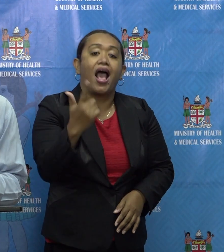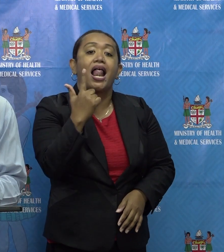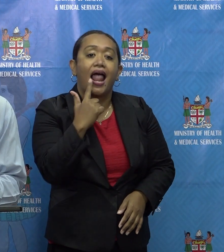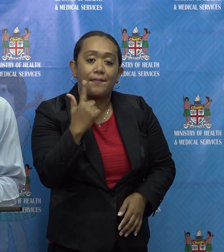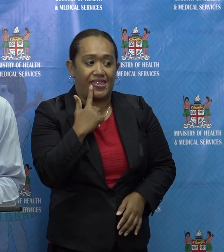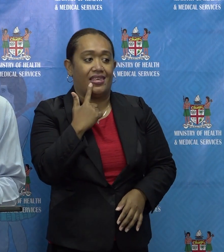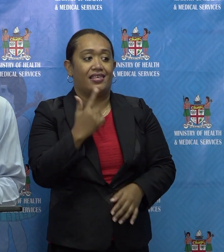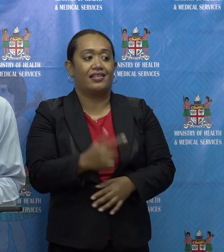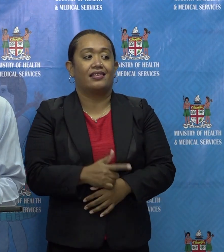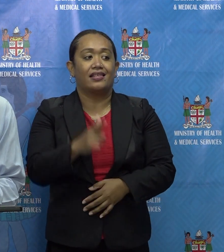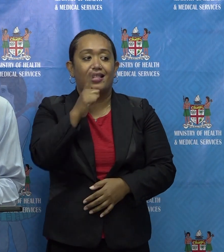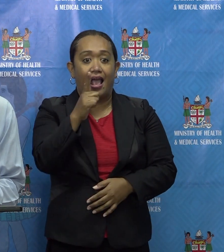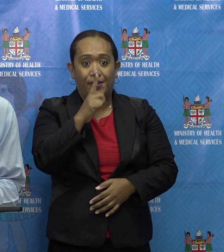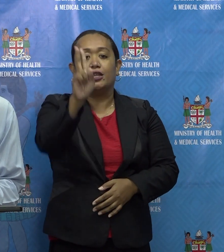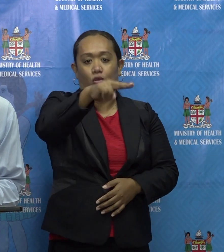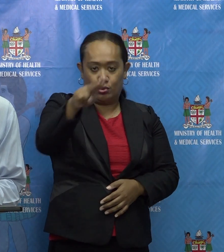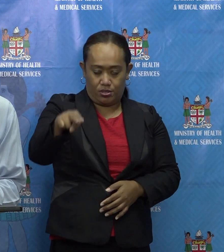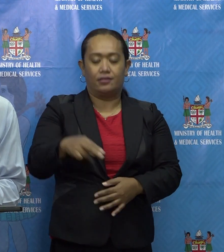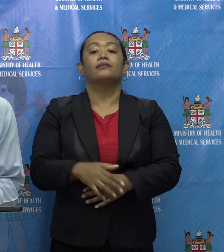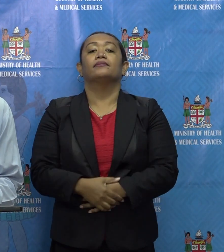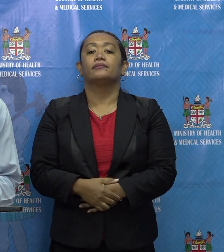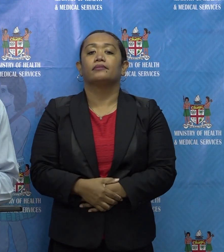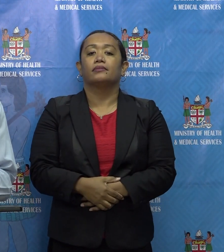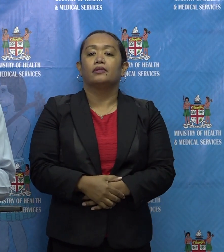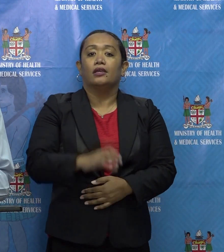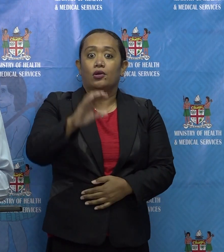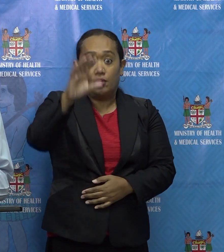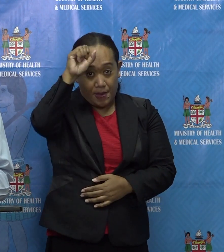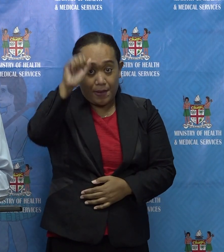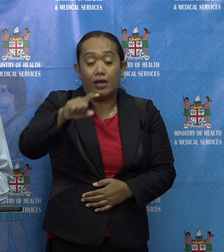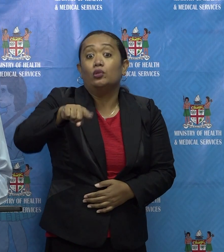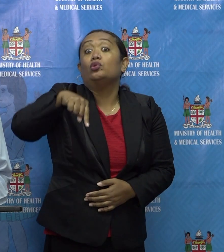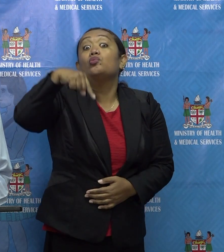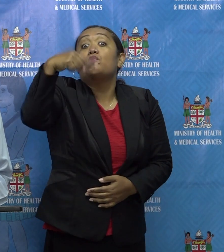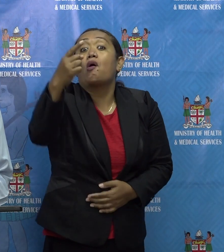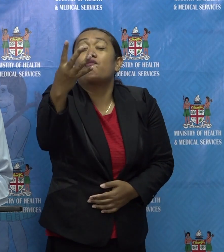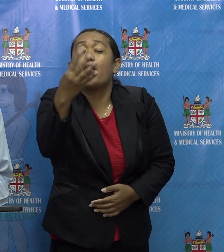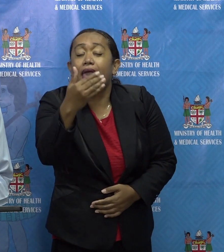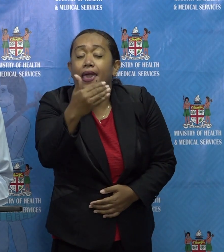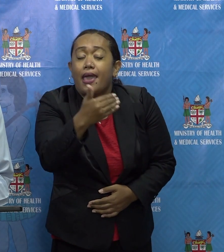From 4 a.m. tomorrow morning until 11 p.m. Sunday,